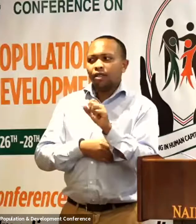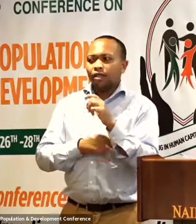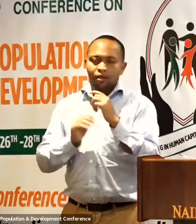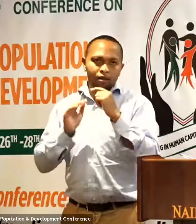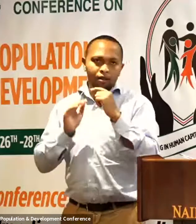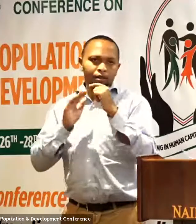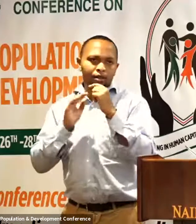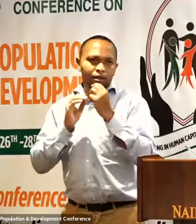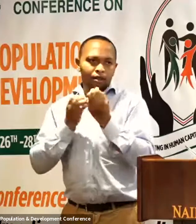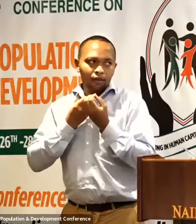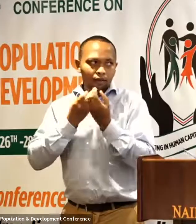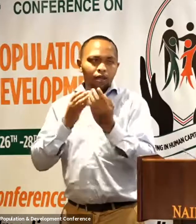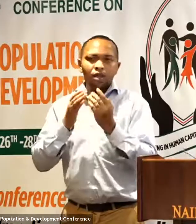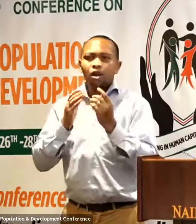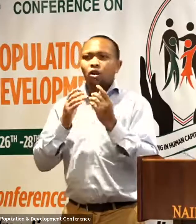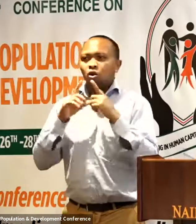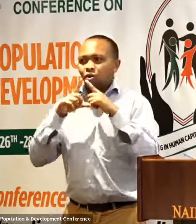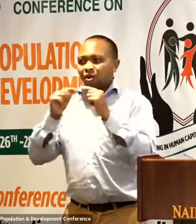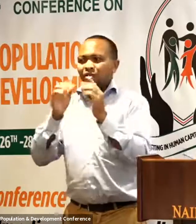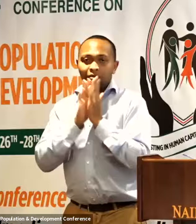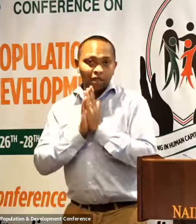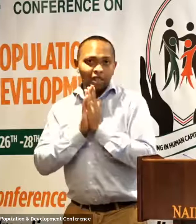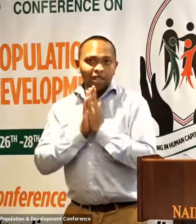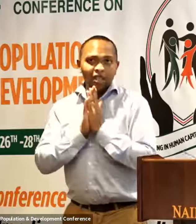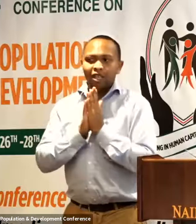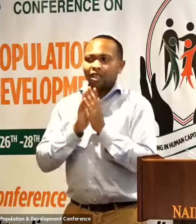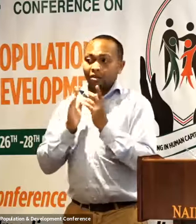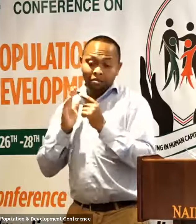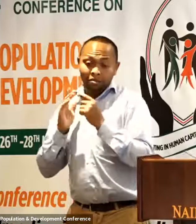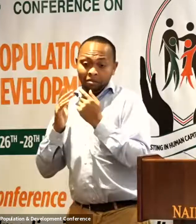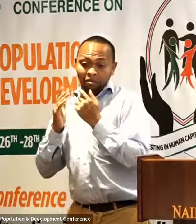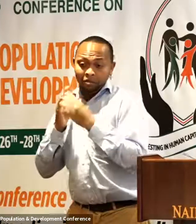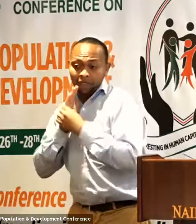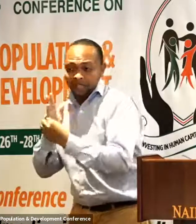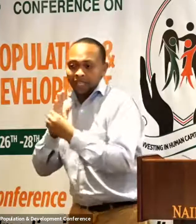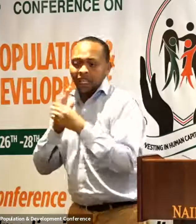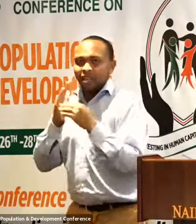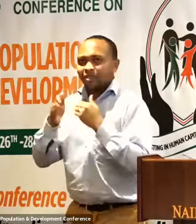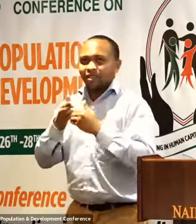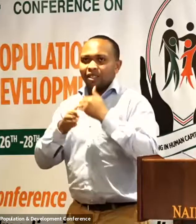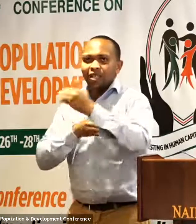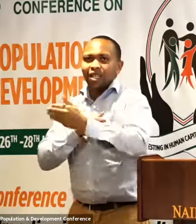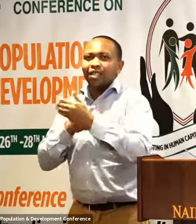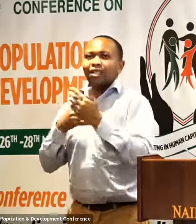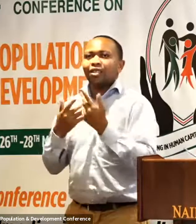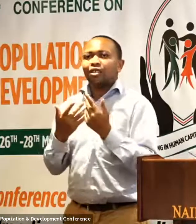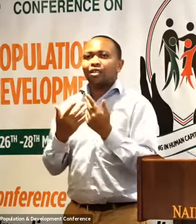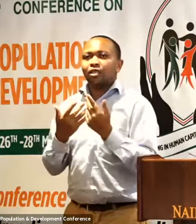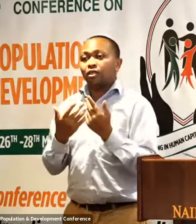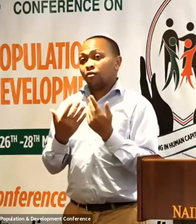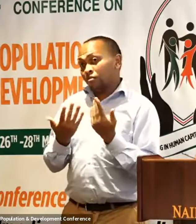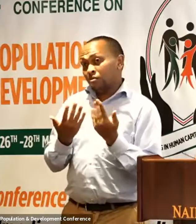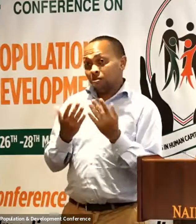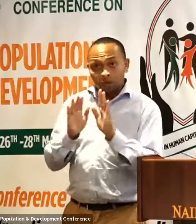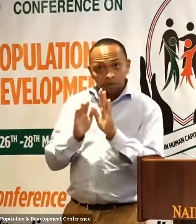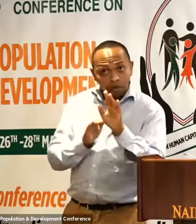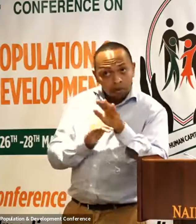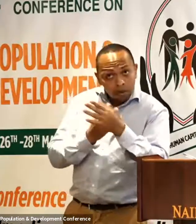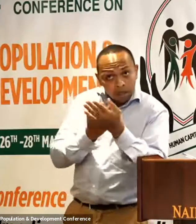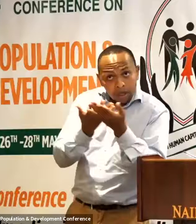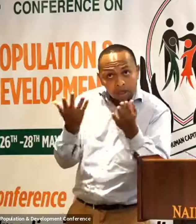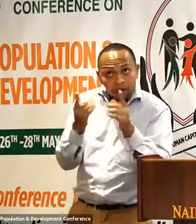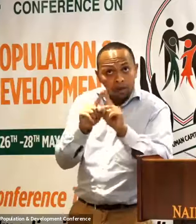think, a word of prayer or guide us. I think that is how it's going to be the session. Unless there is any question, we can